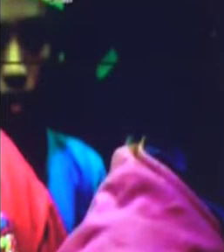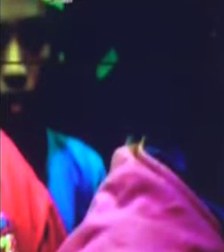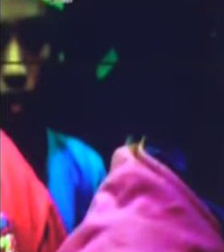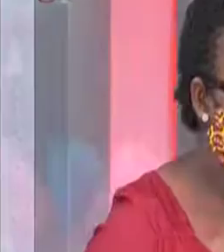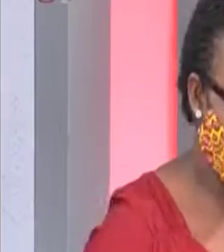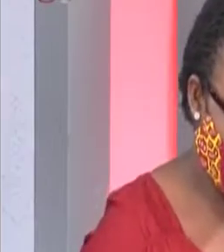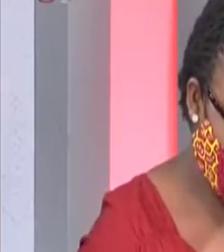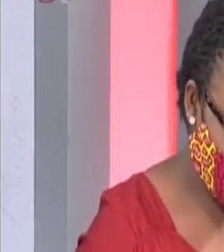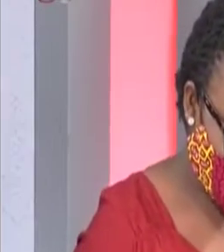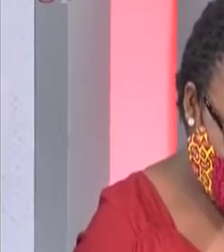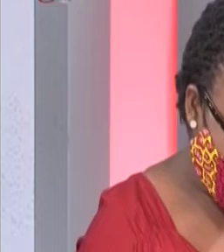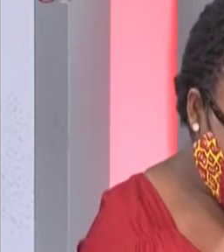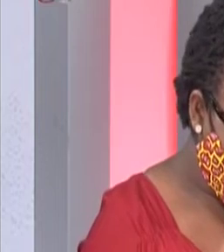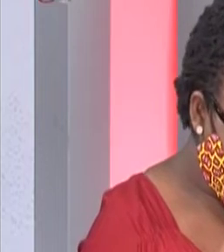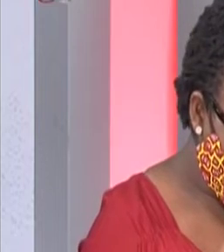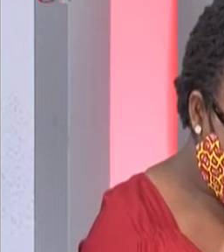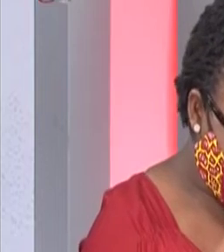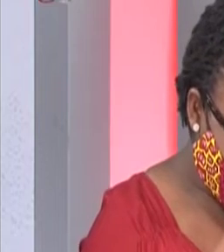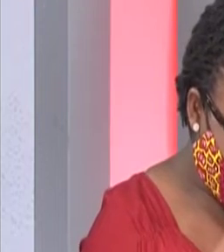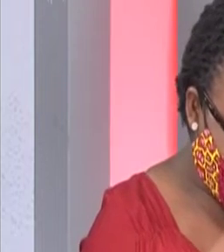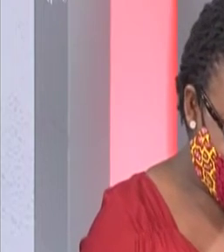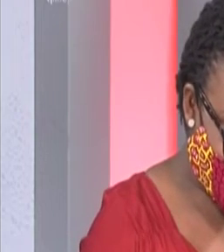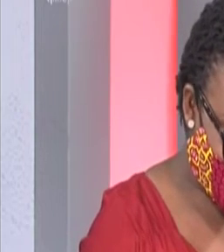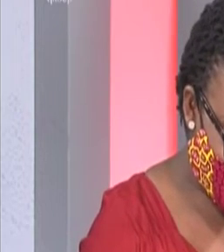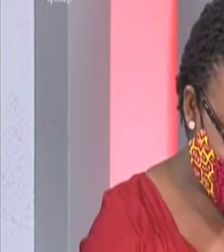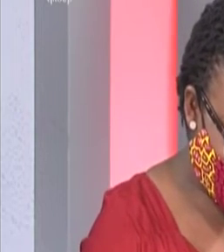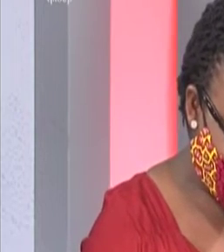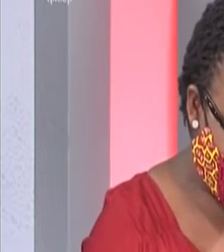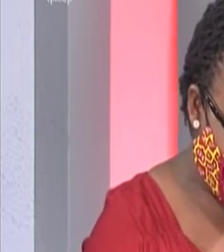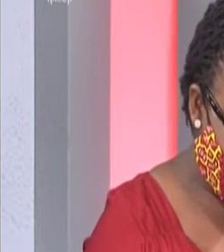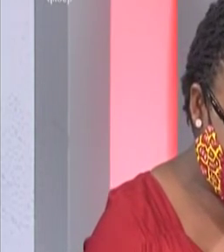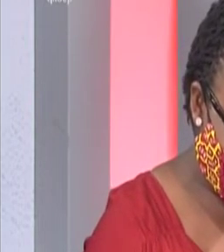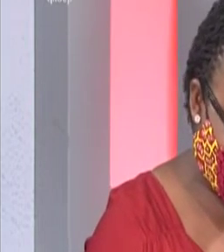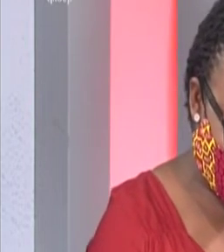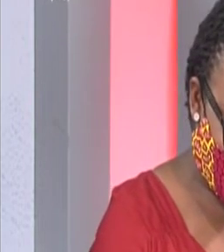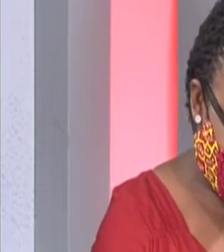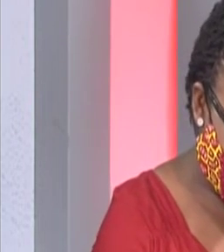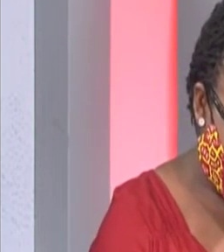them. Exactly. All right, there are some personal comments